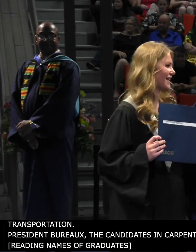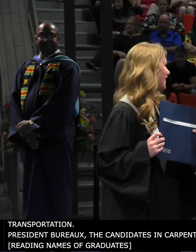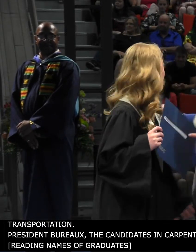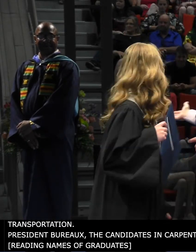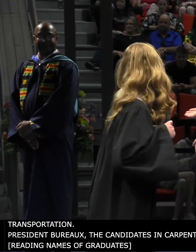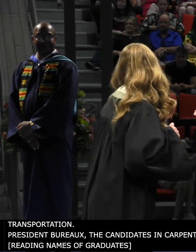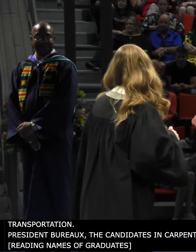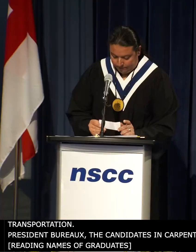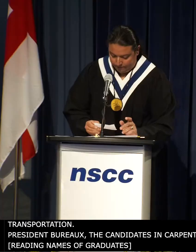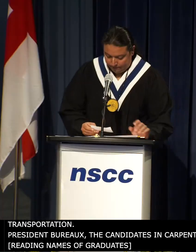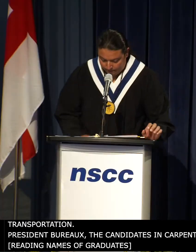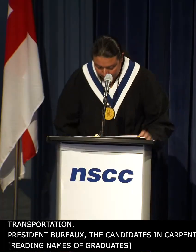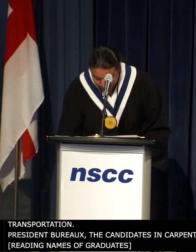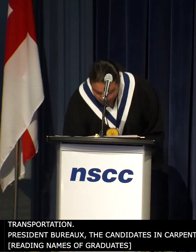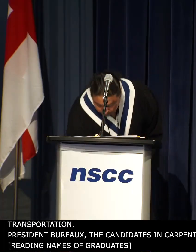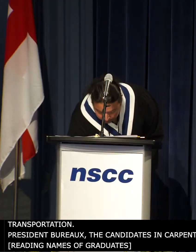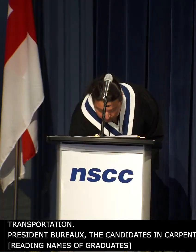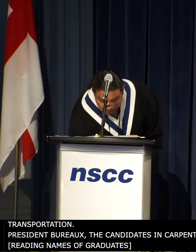Nico Inuarak.